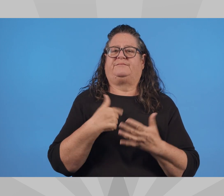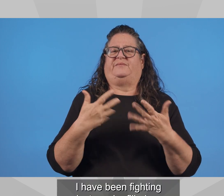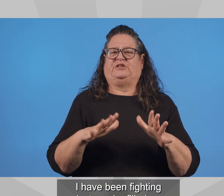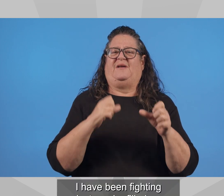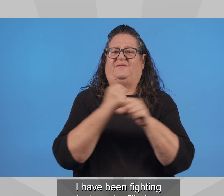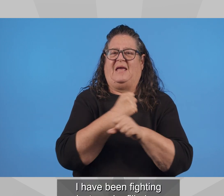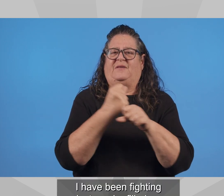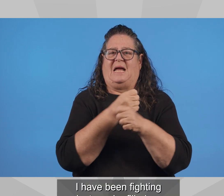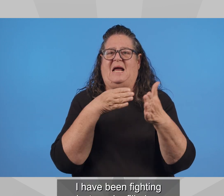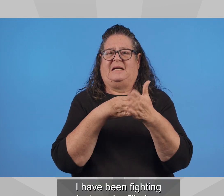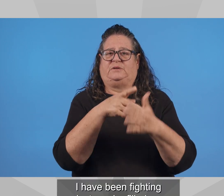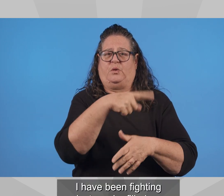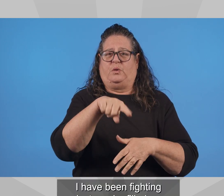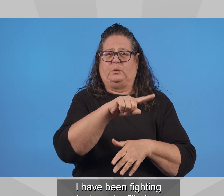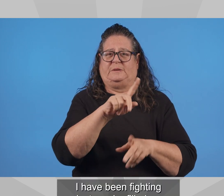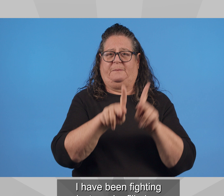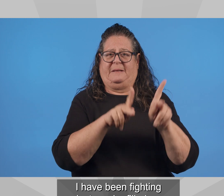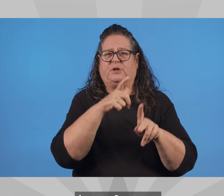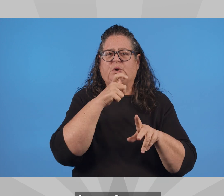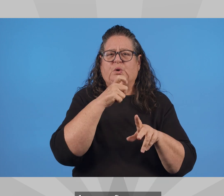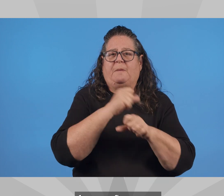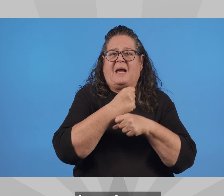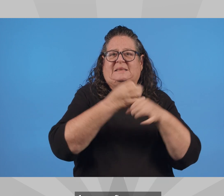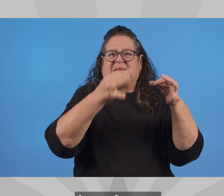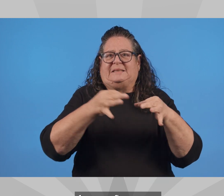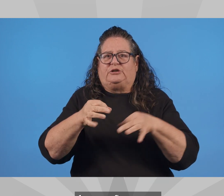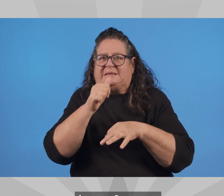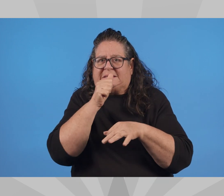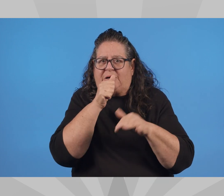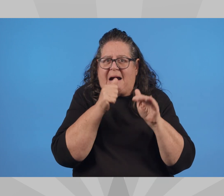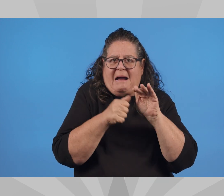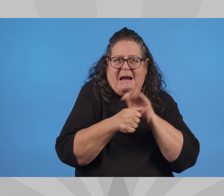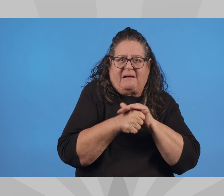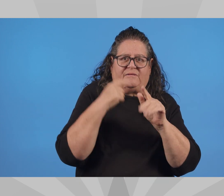I have been fighting against smoke-filled rooms for over 5 years.